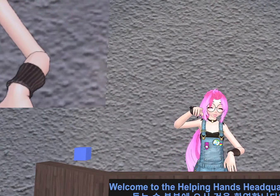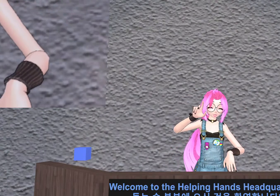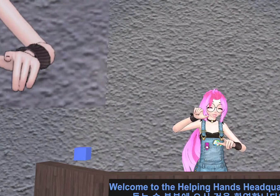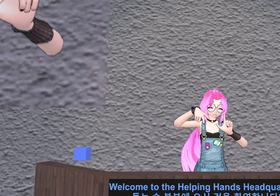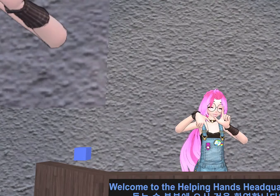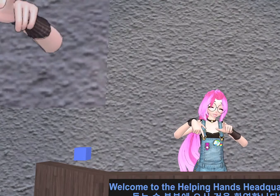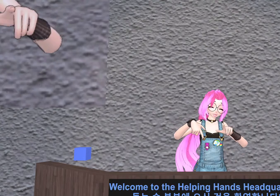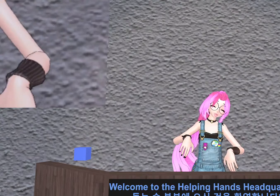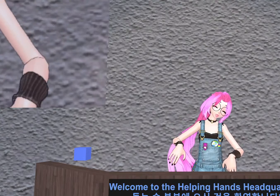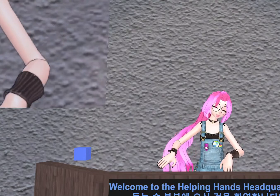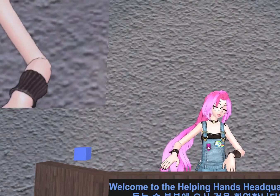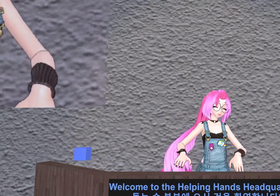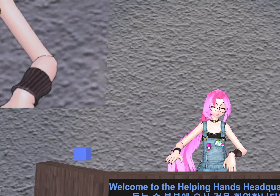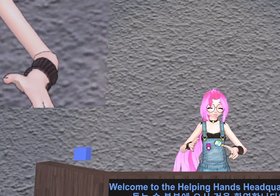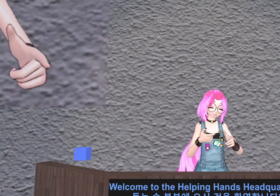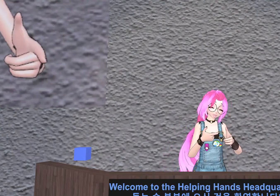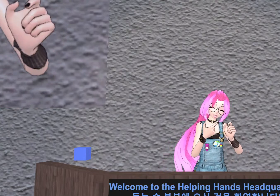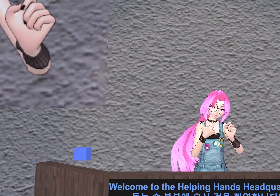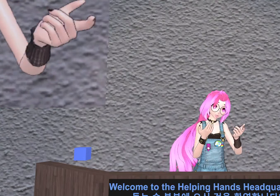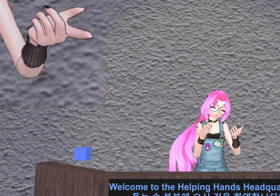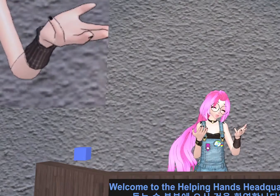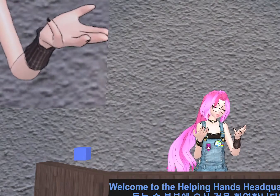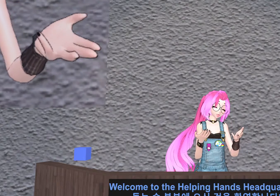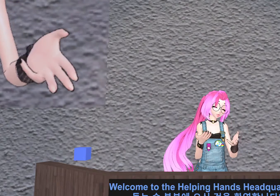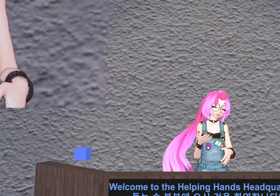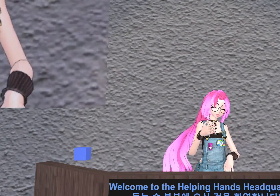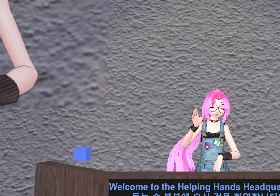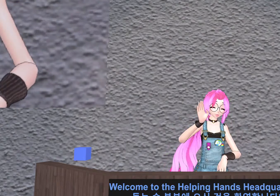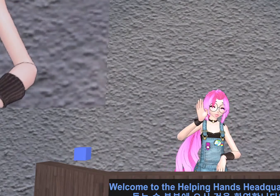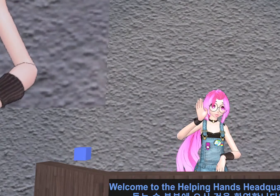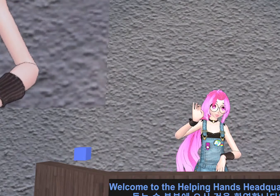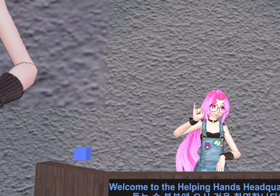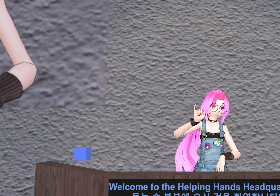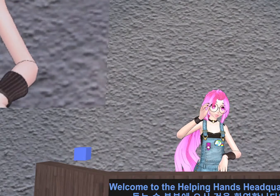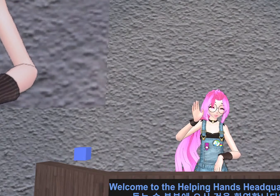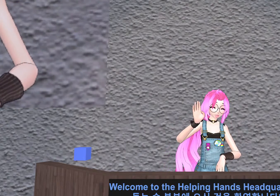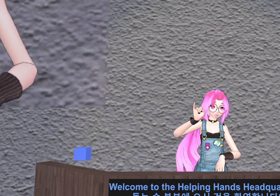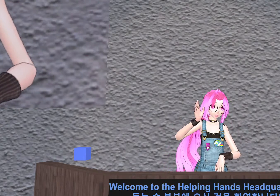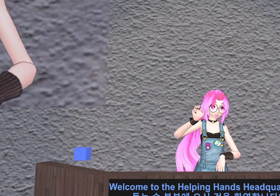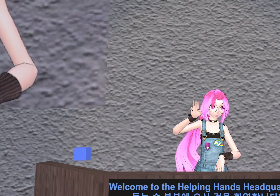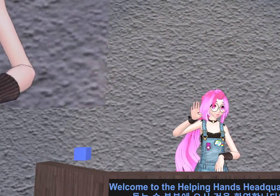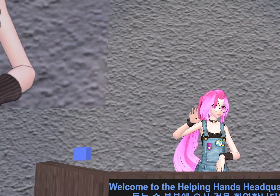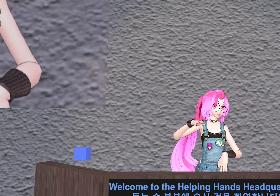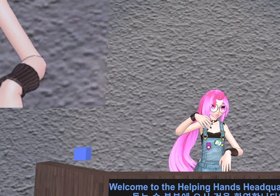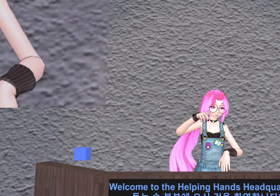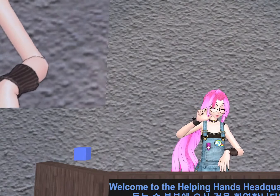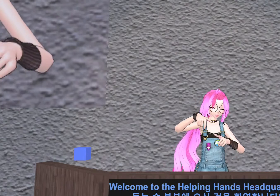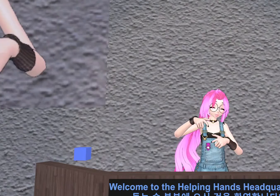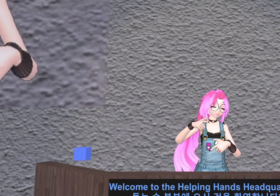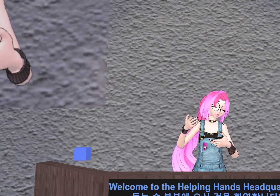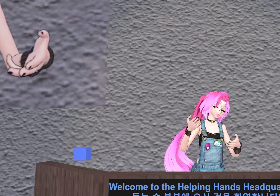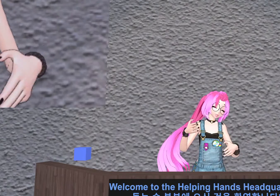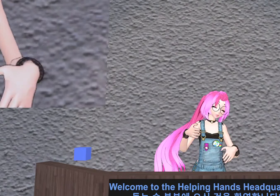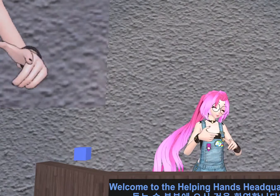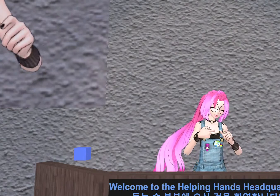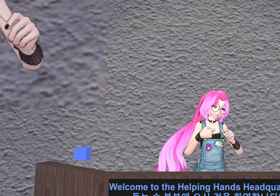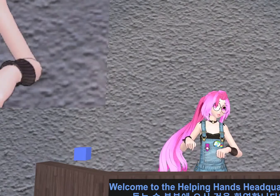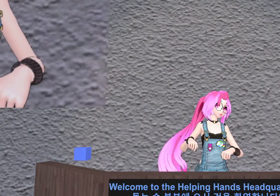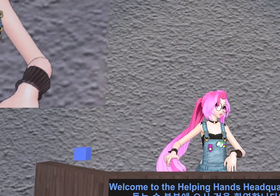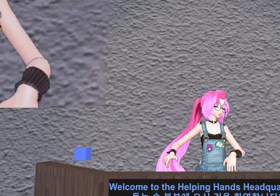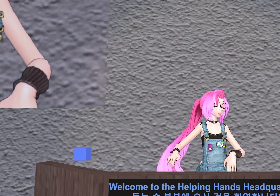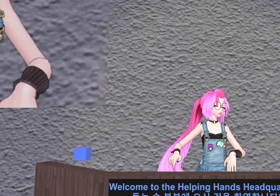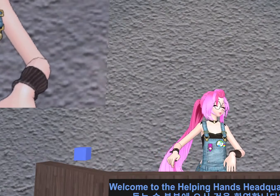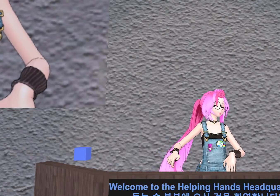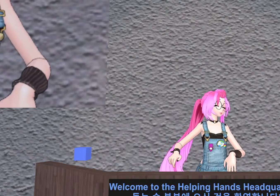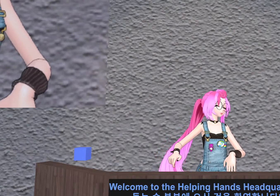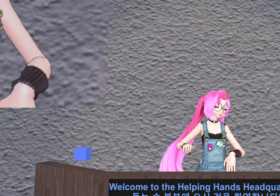sign for it, but right now it's just PAN. That's it. It's just because it's such a fast thing to fingerspell, like bi, PAN.